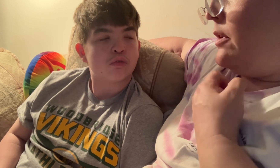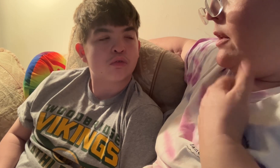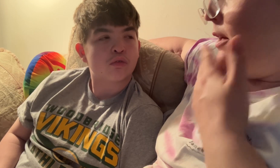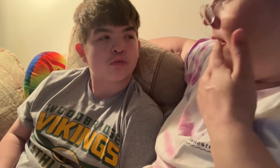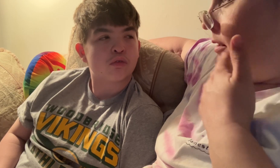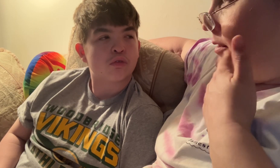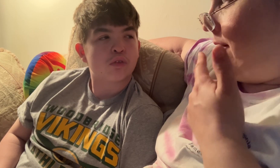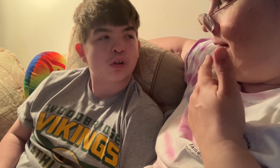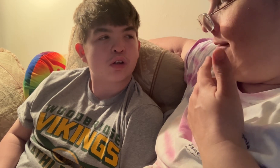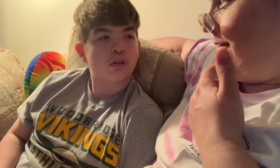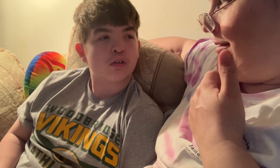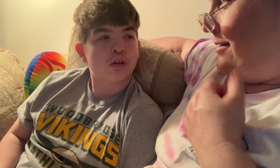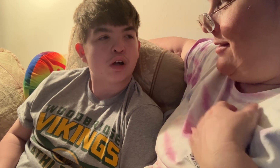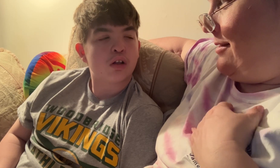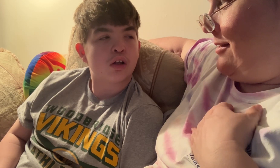separately? I thought